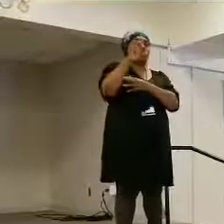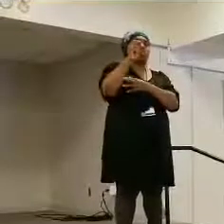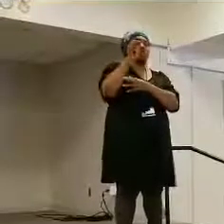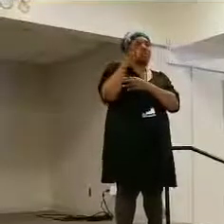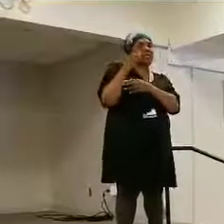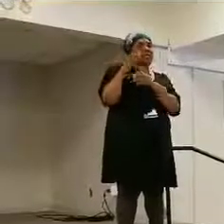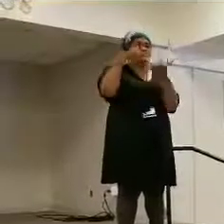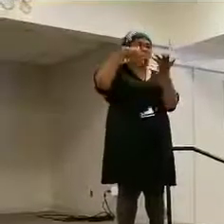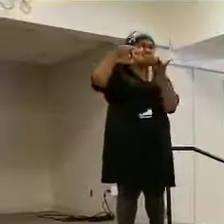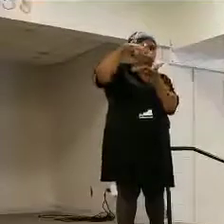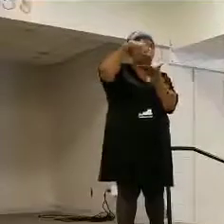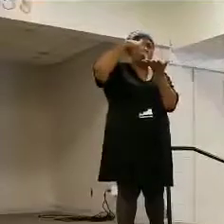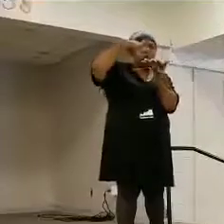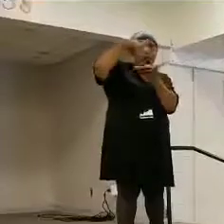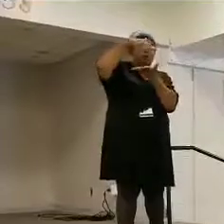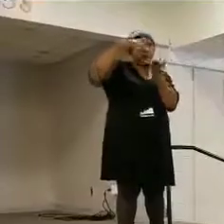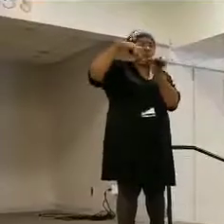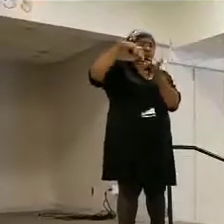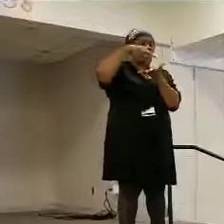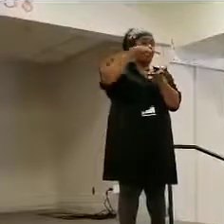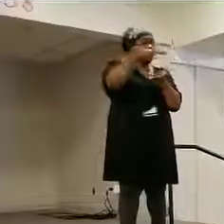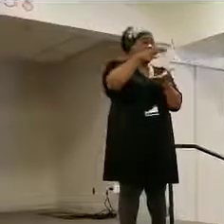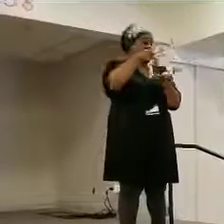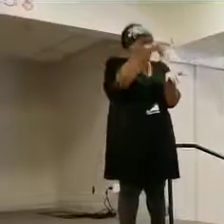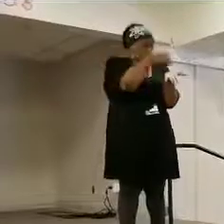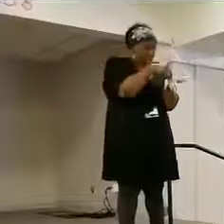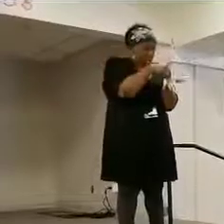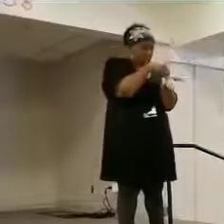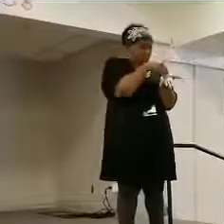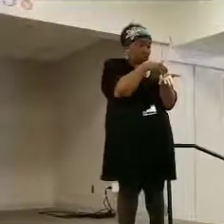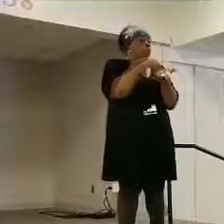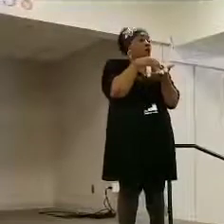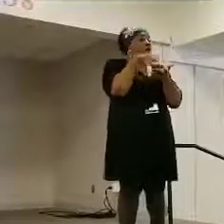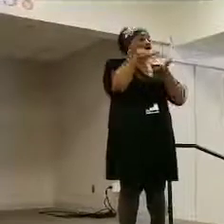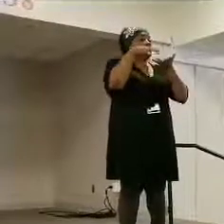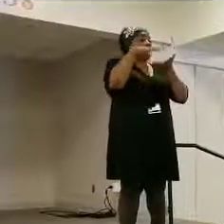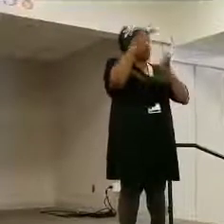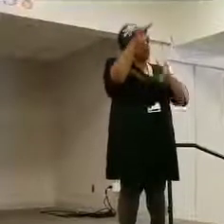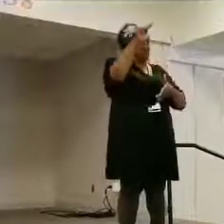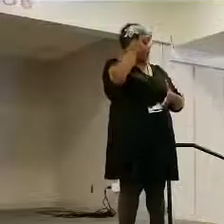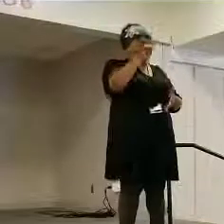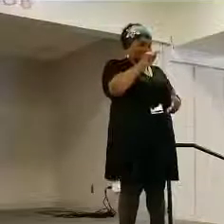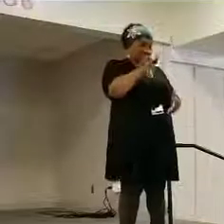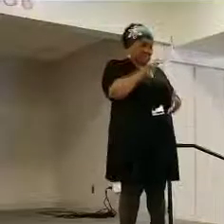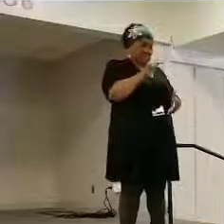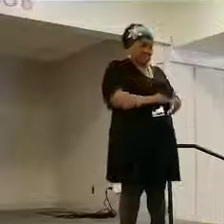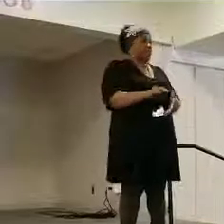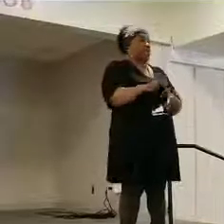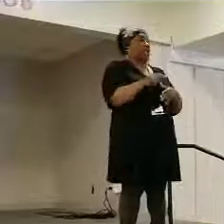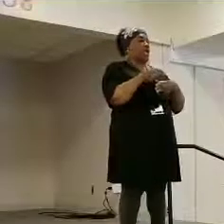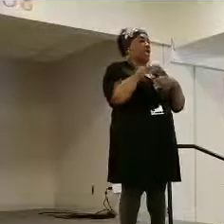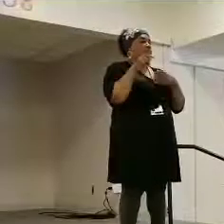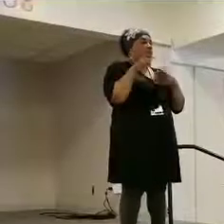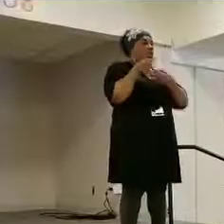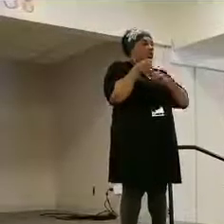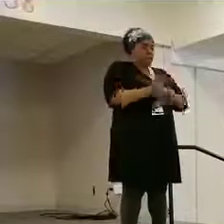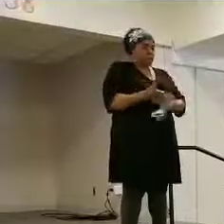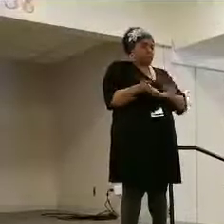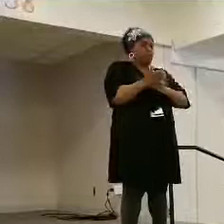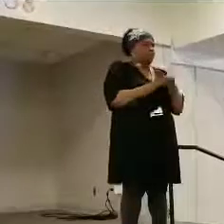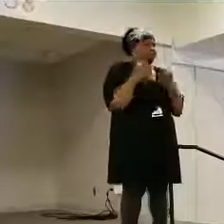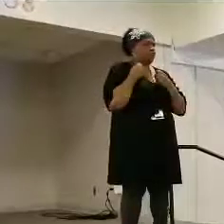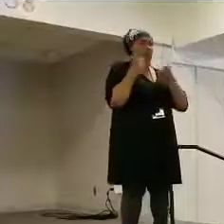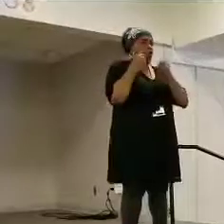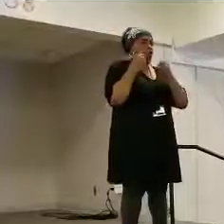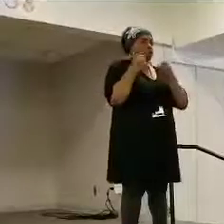the pressure at the center of the storm drastically decreases and the storm intensifies even more. Once the storm reaches